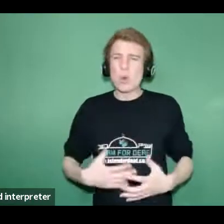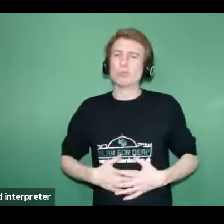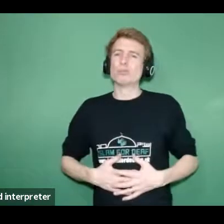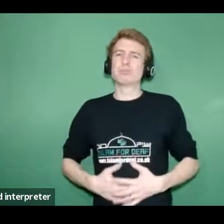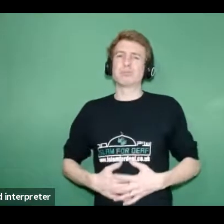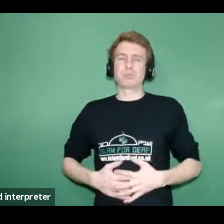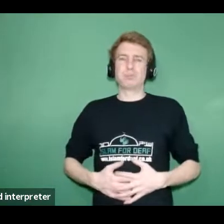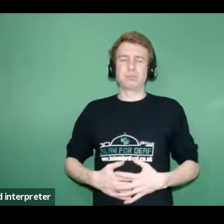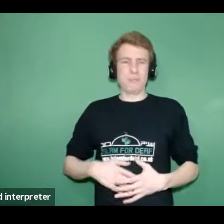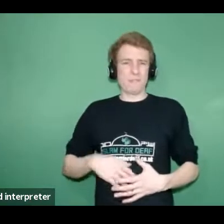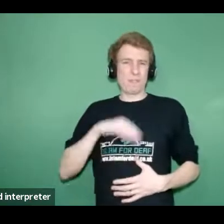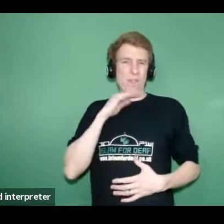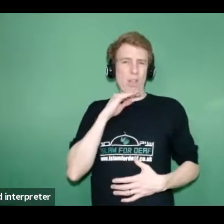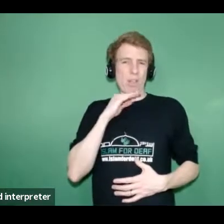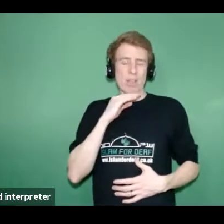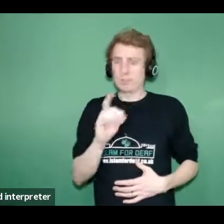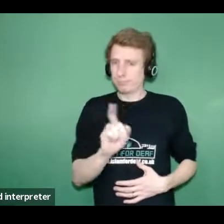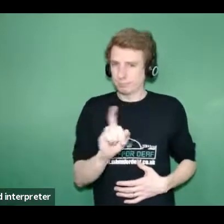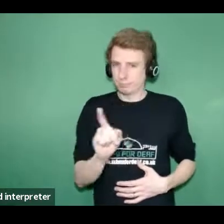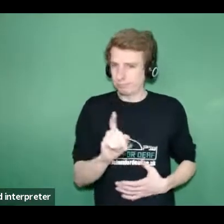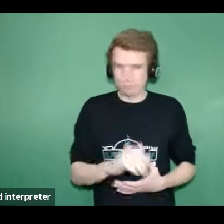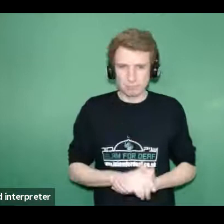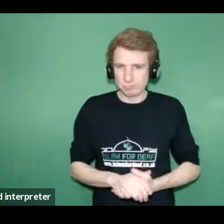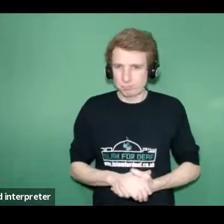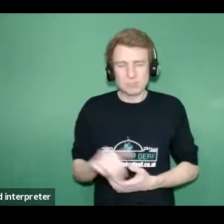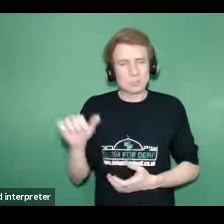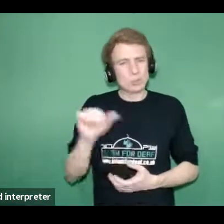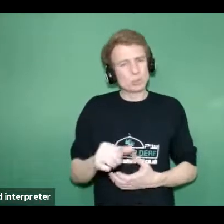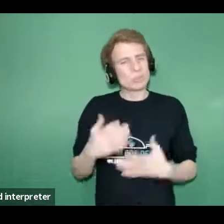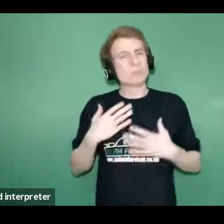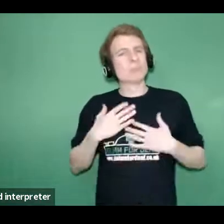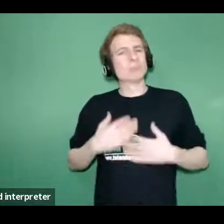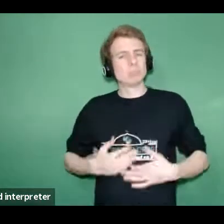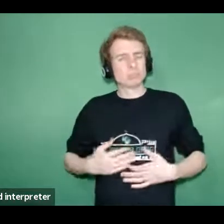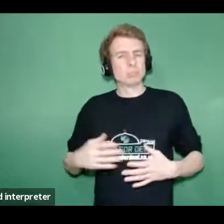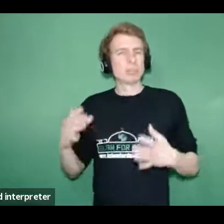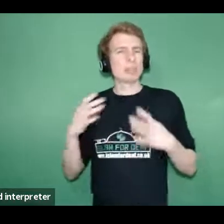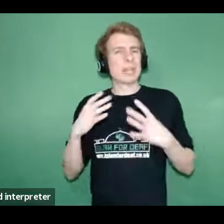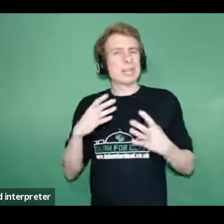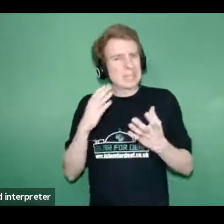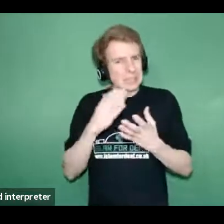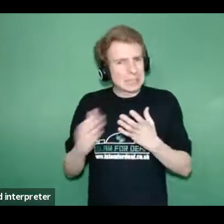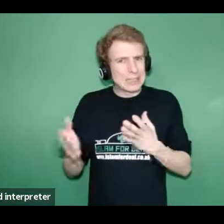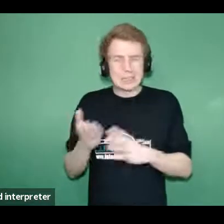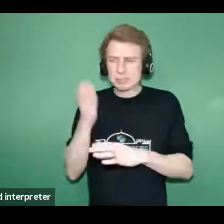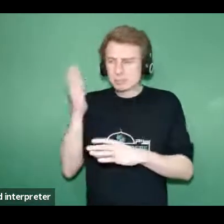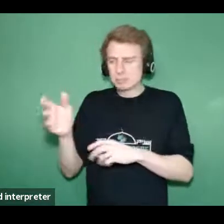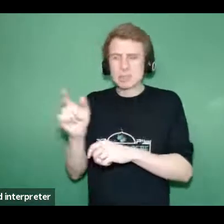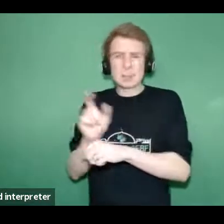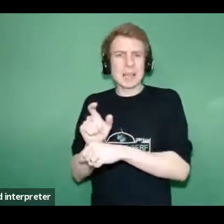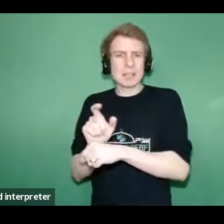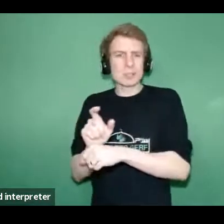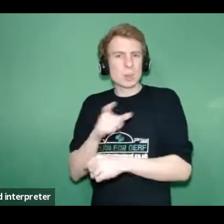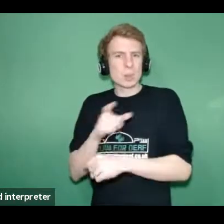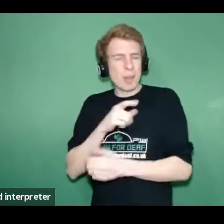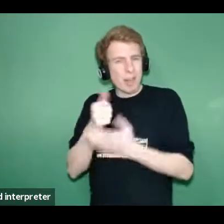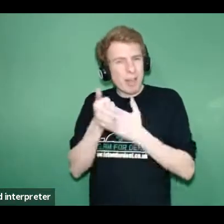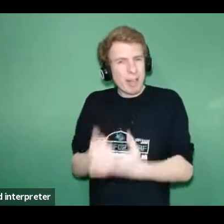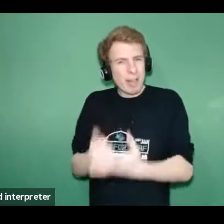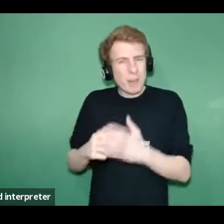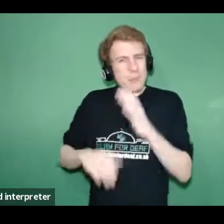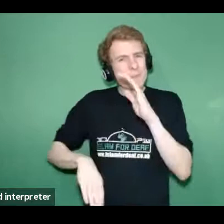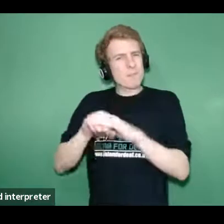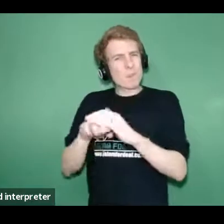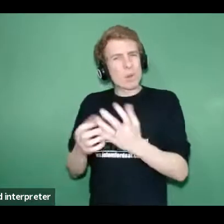takes away from the benefits and attaining the full sweetness of the prayer.